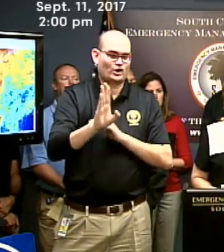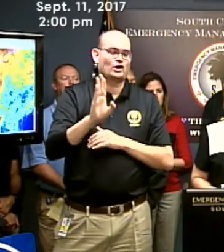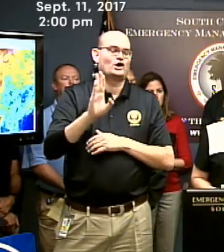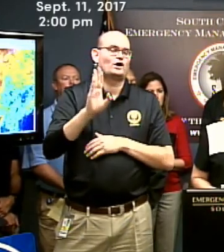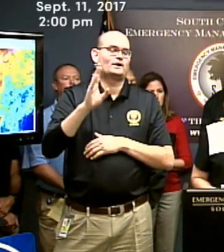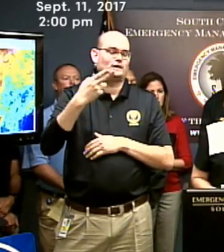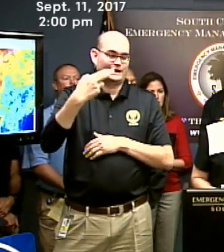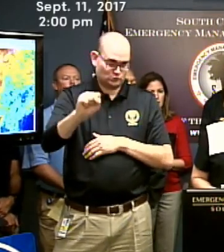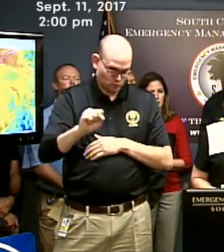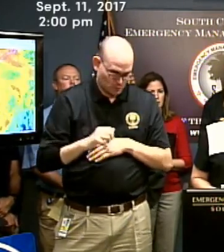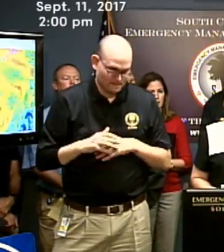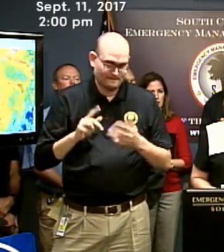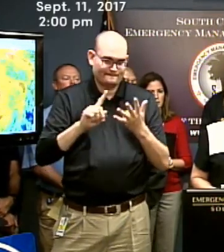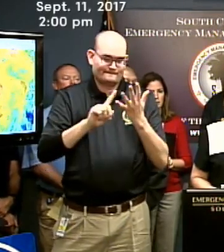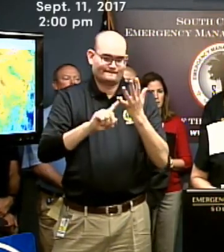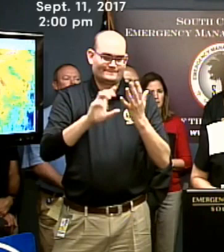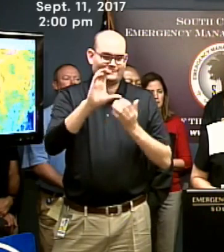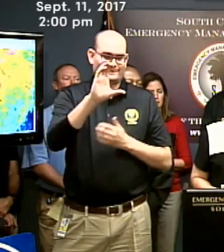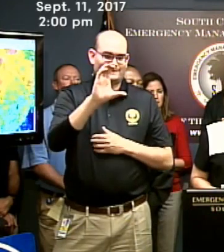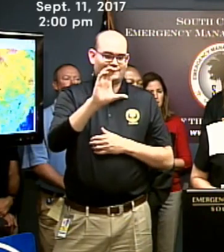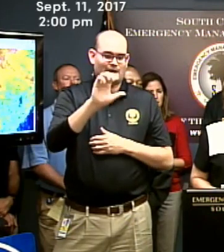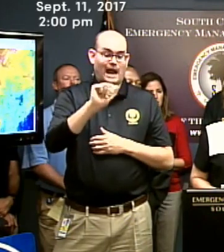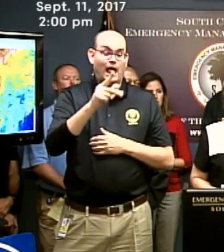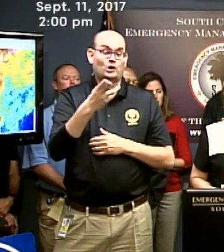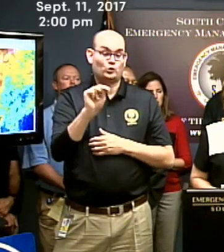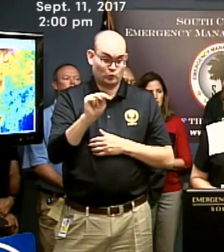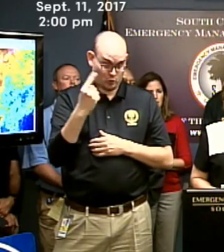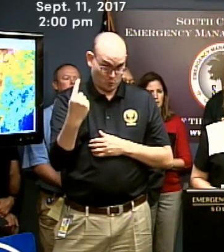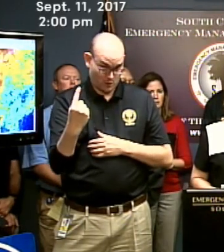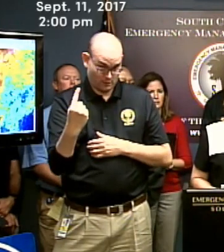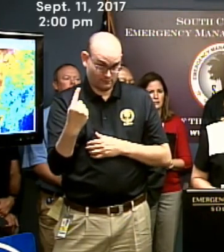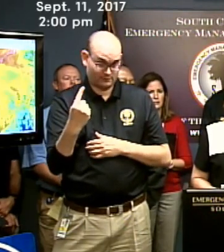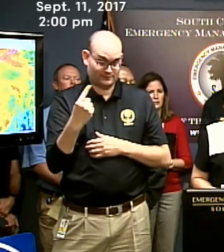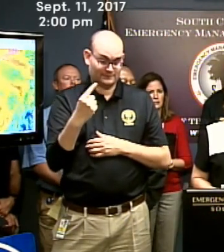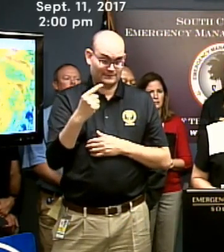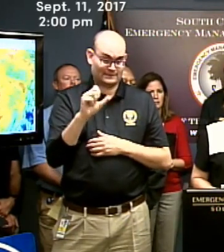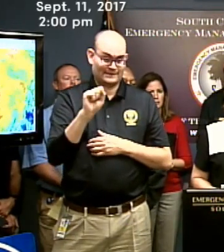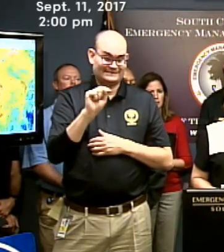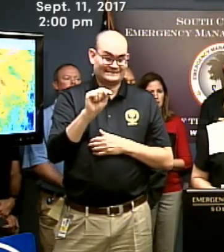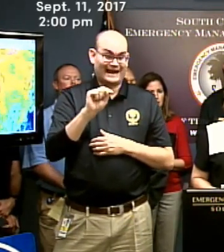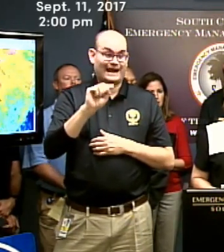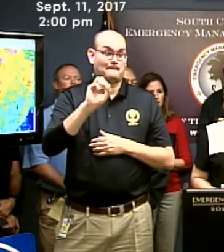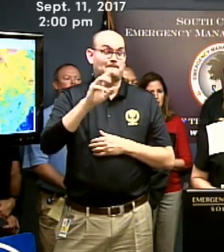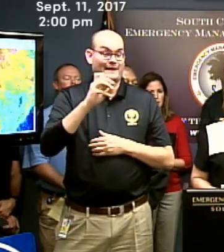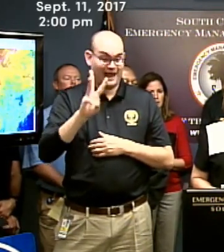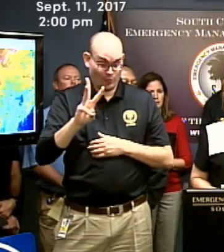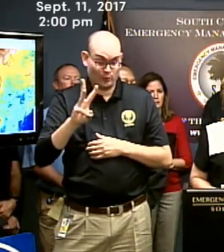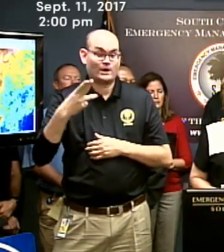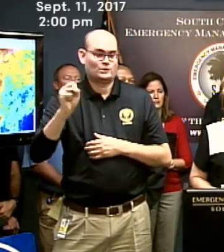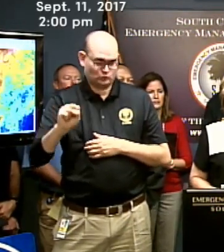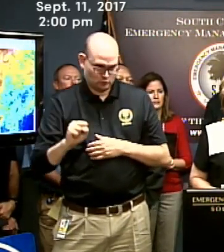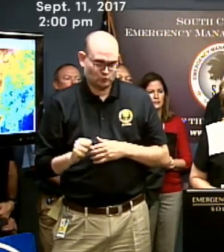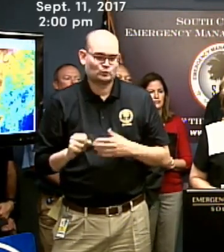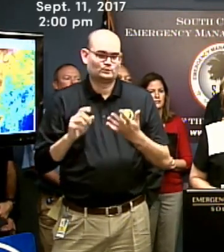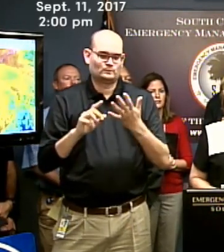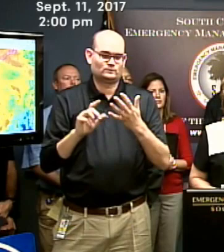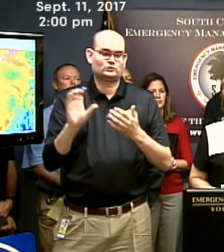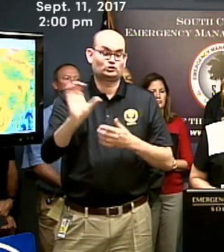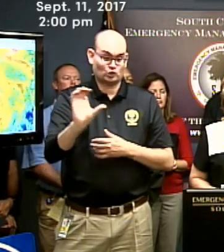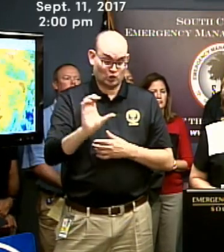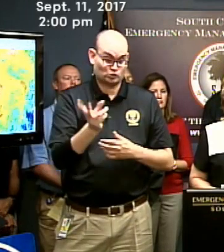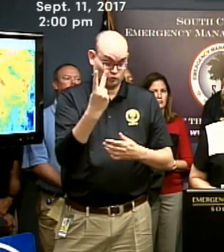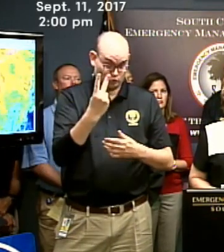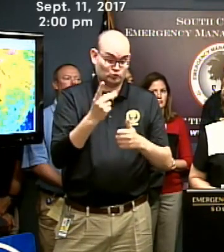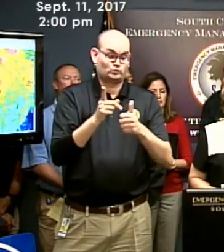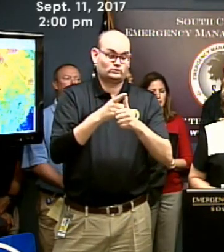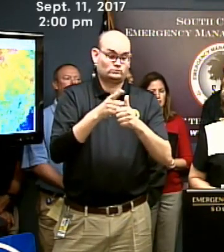Calhoun County, we have one shelter at the Calhoun County High School in St. Matthews. In Charleston County, we have two shelters open.